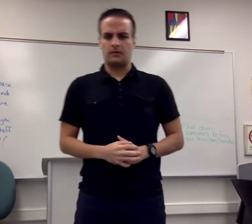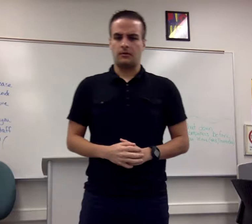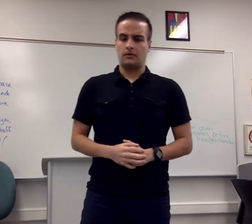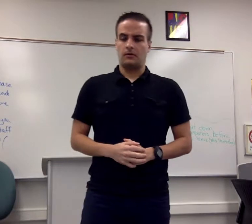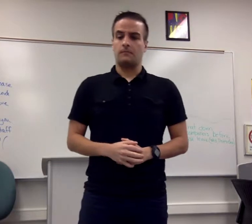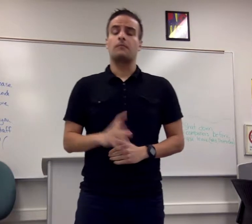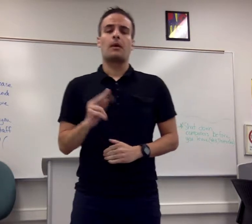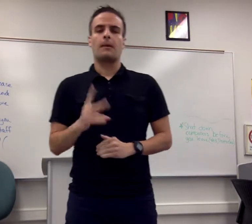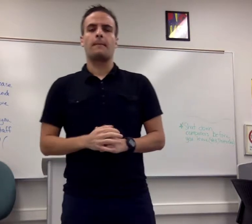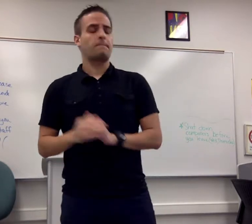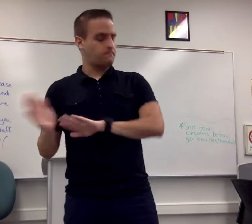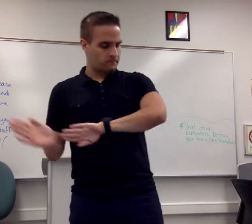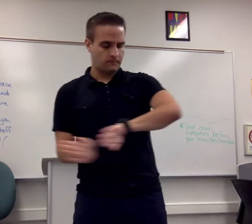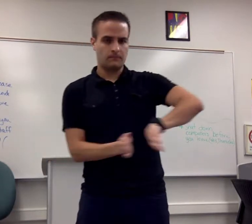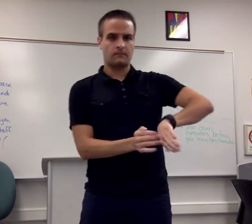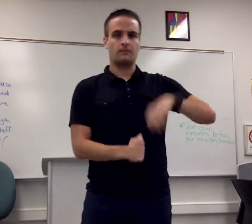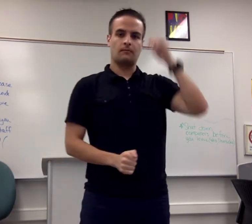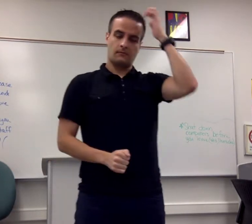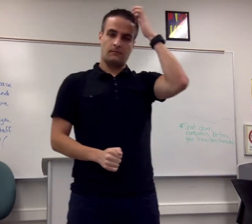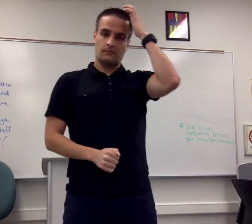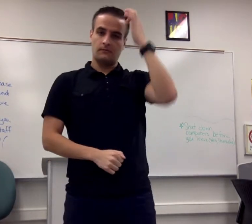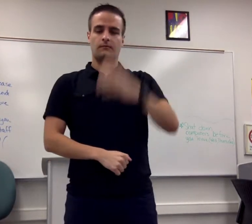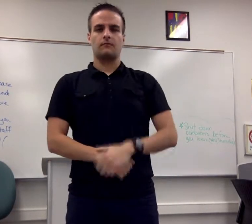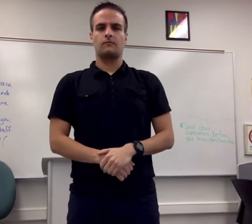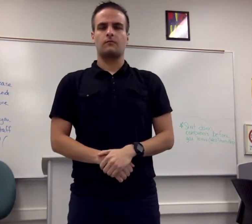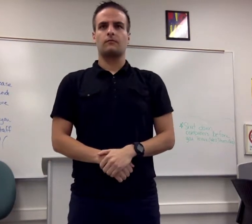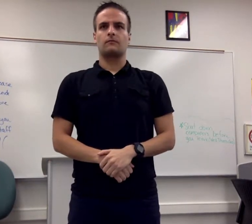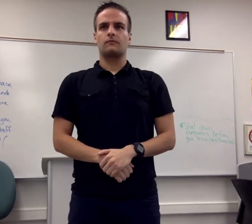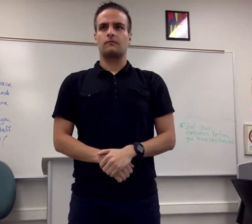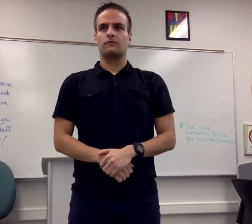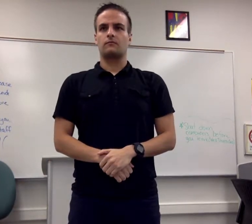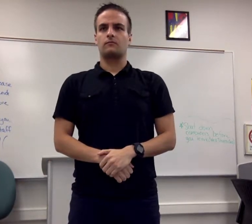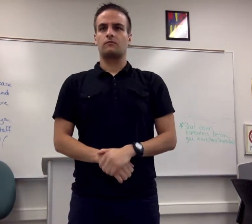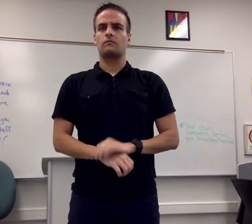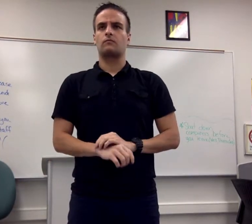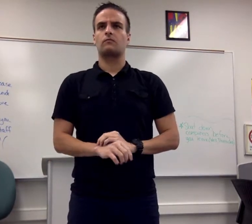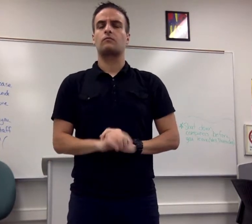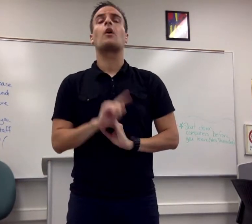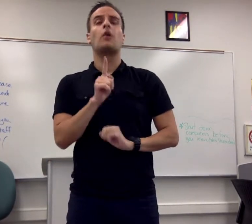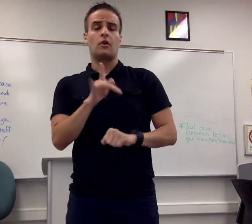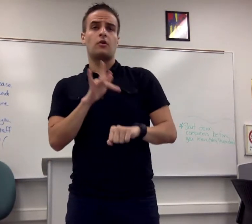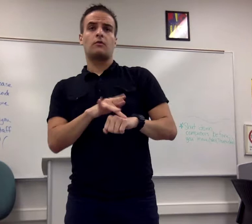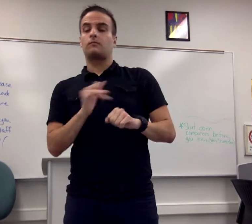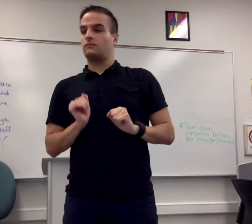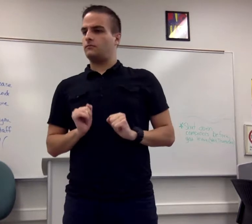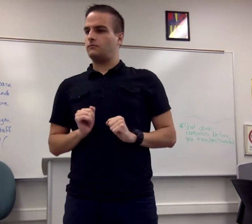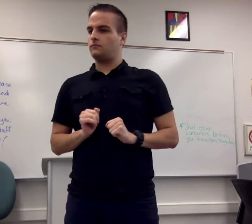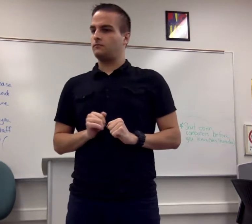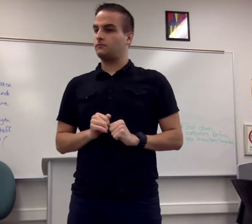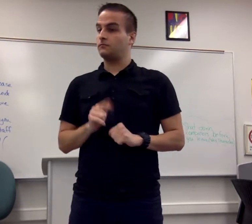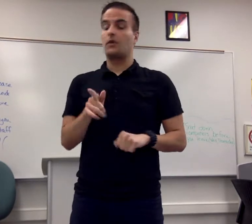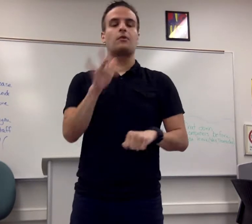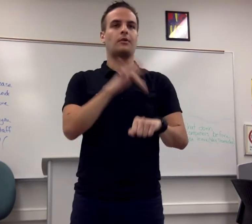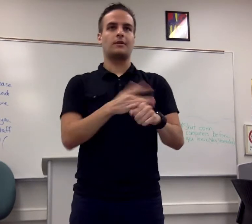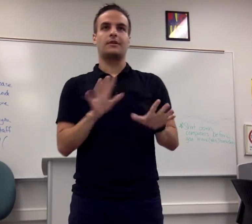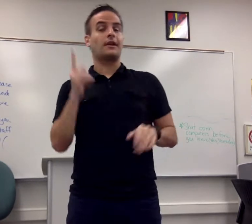All right, moving on. You are attending a seminar on deaf education. Oh, that's a text from her. Hold on.